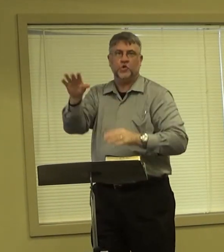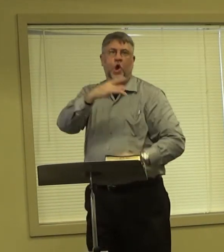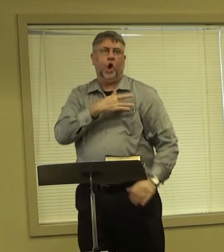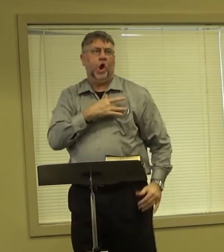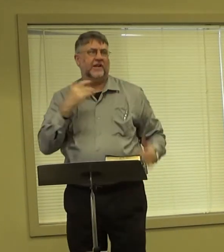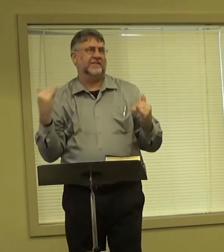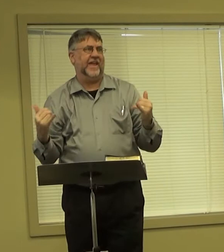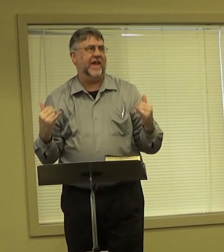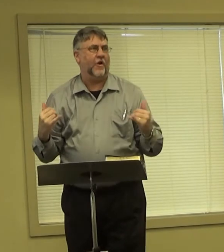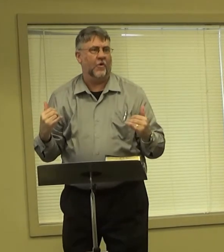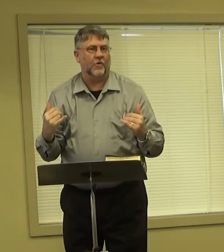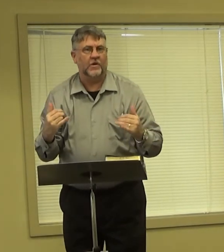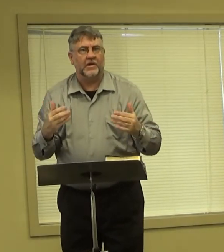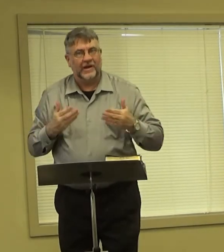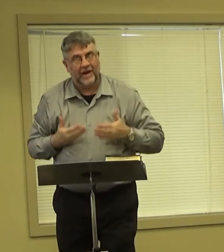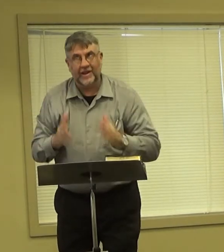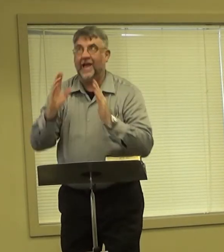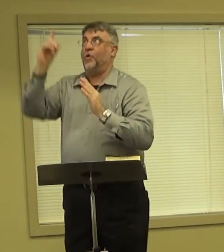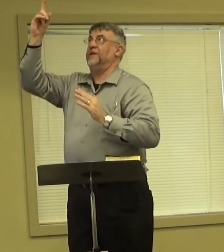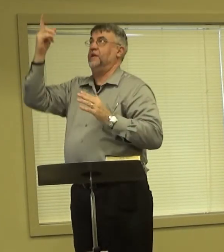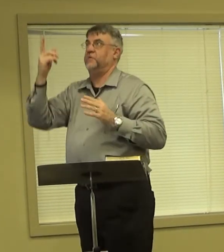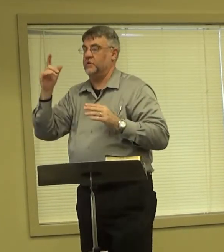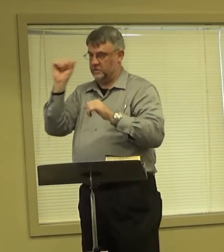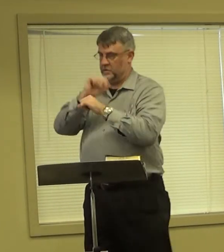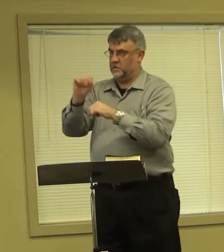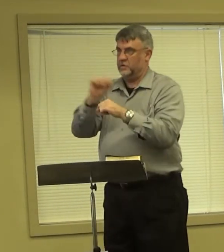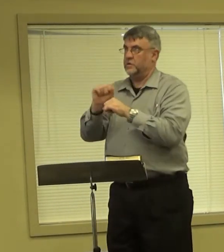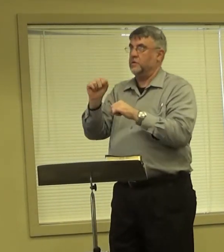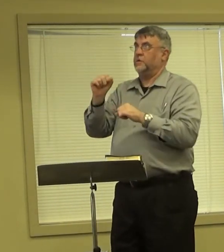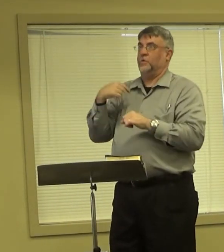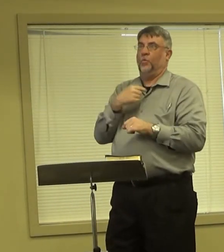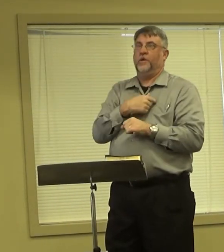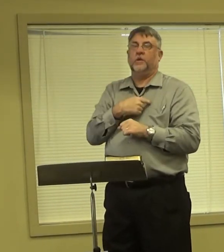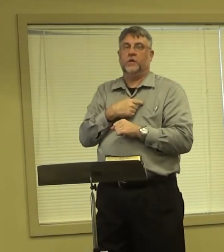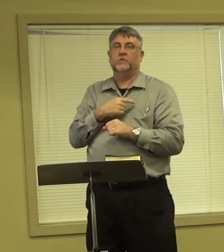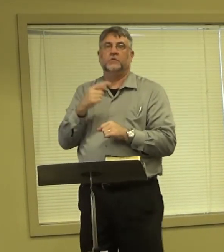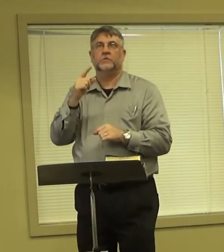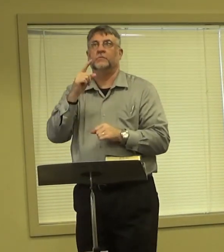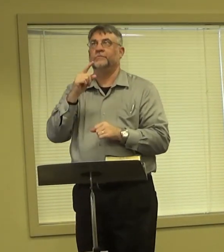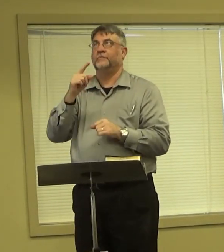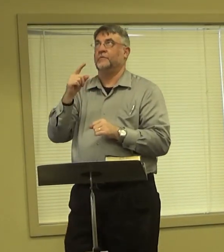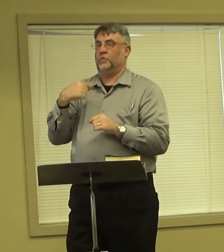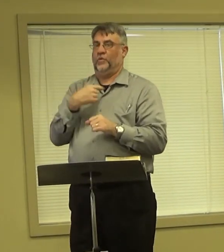spiritual things of God. So, God has begun that work.